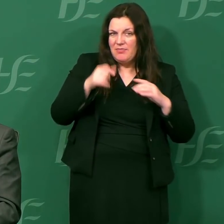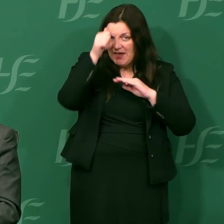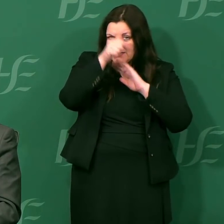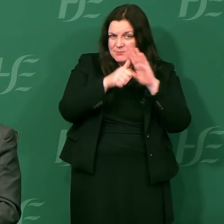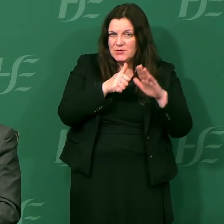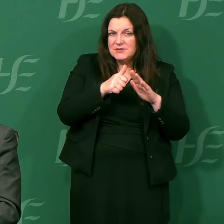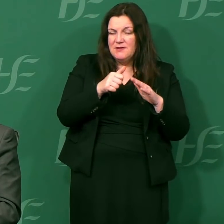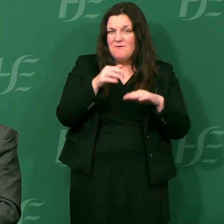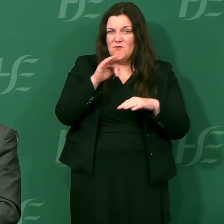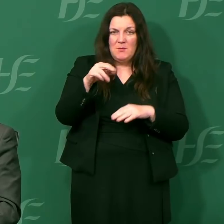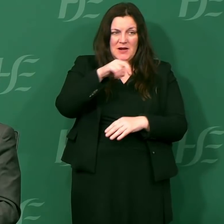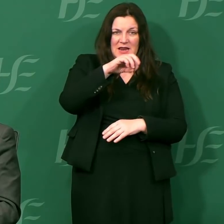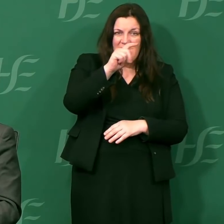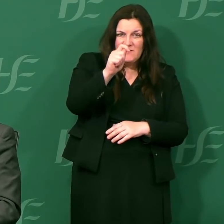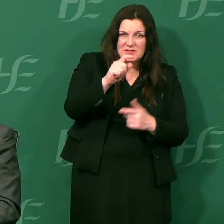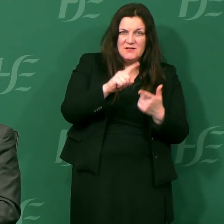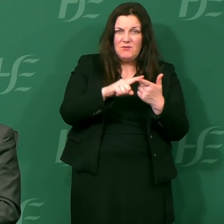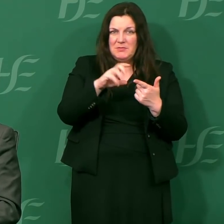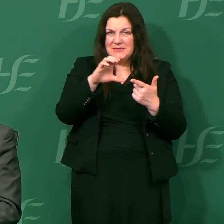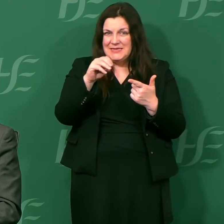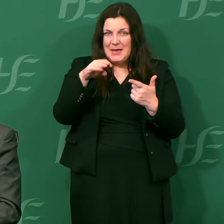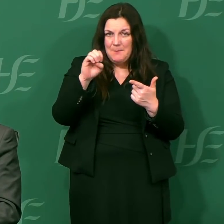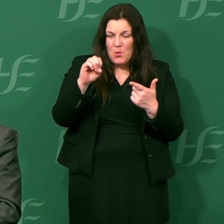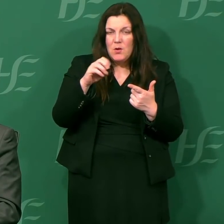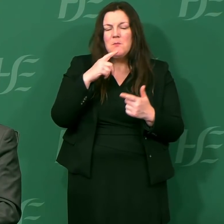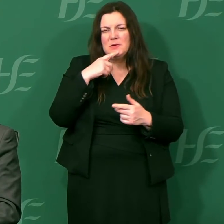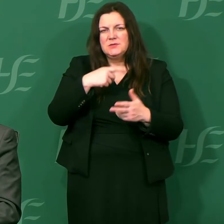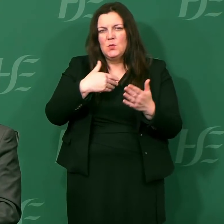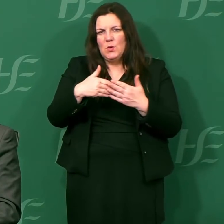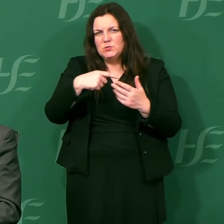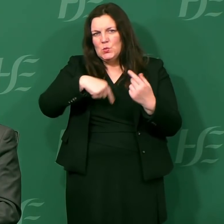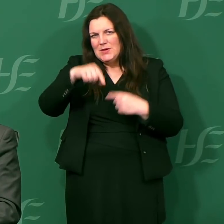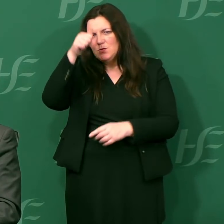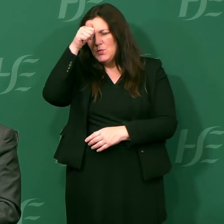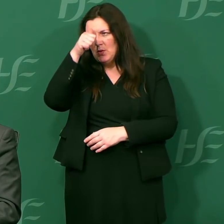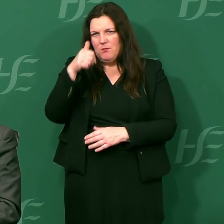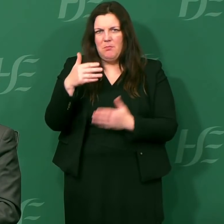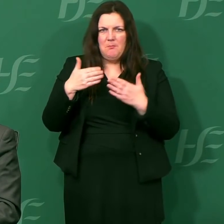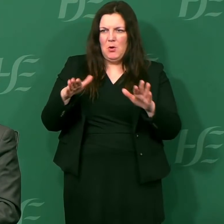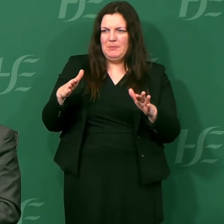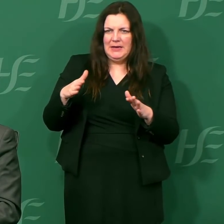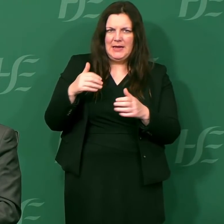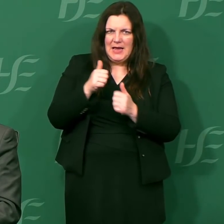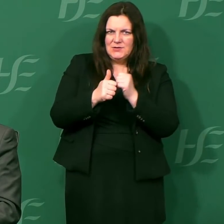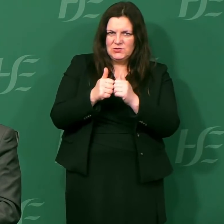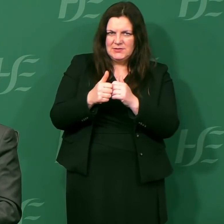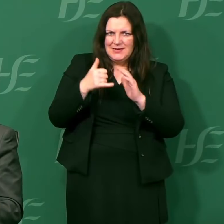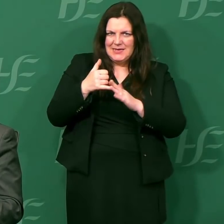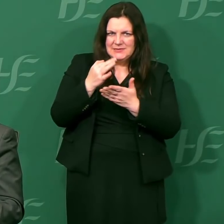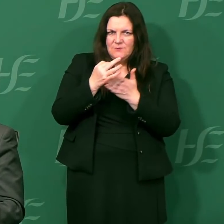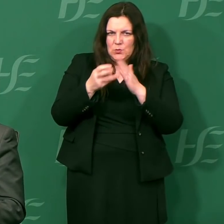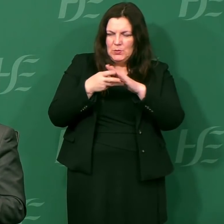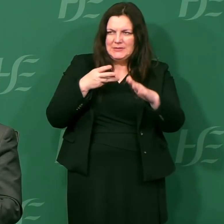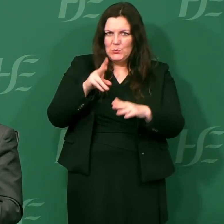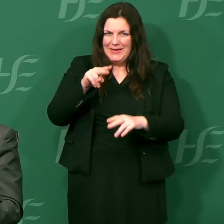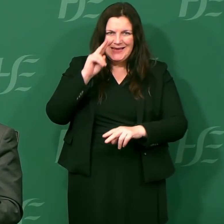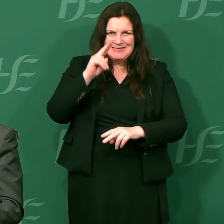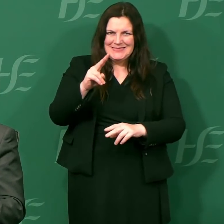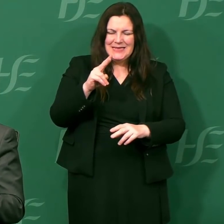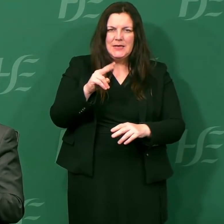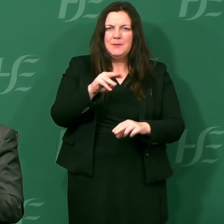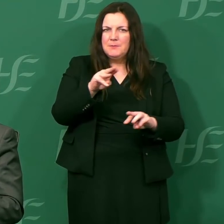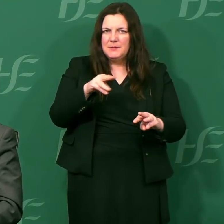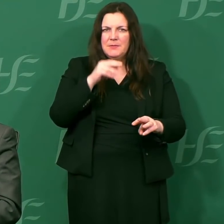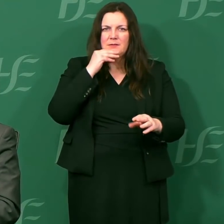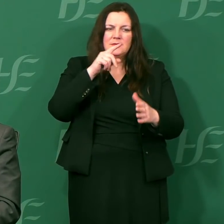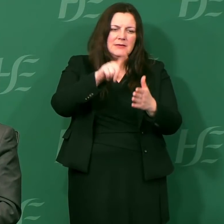and we'll execute based on that. But what we do know is the actions that public have taken over the past few weeks. We can see it. People are cancelling